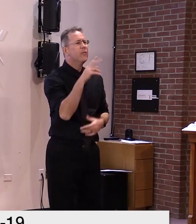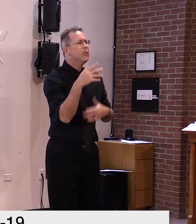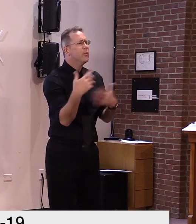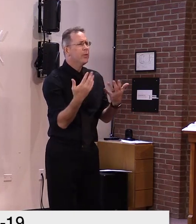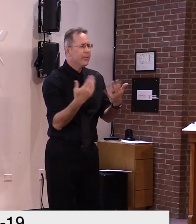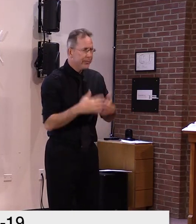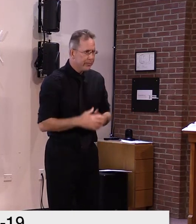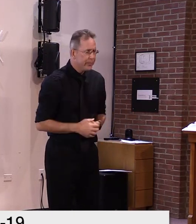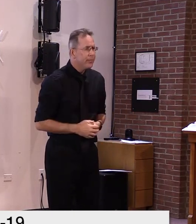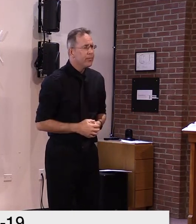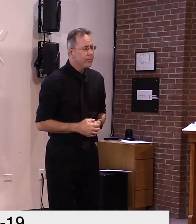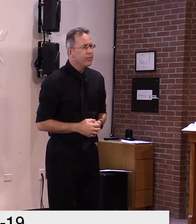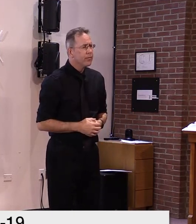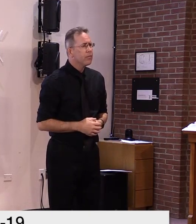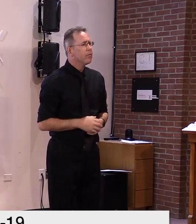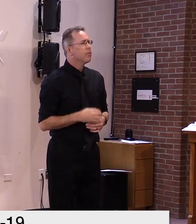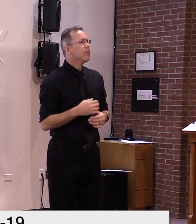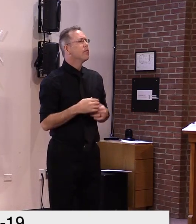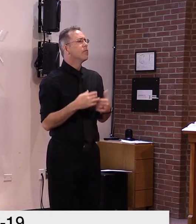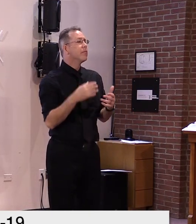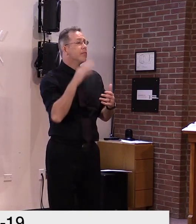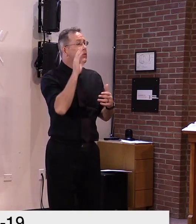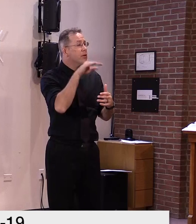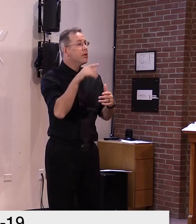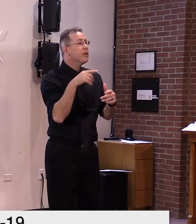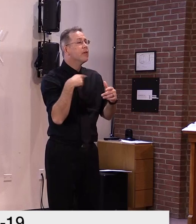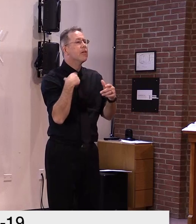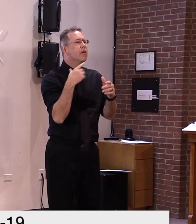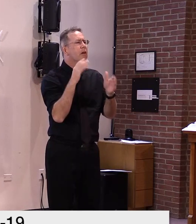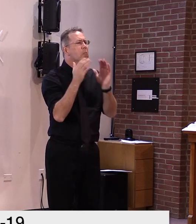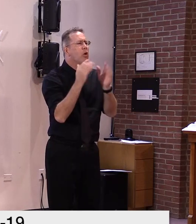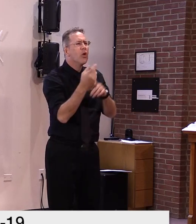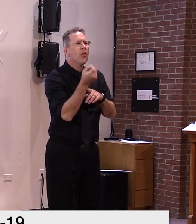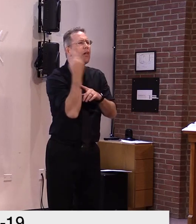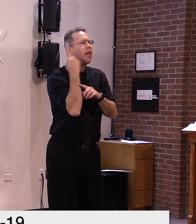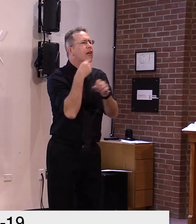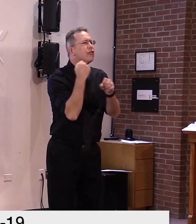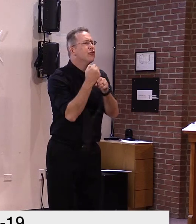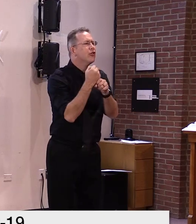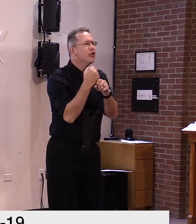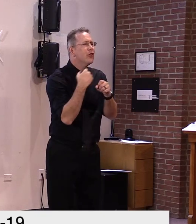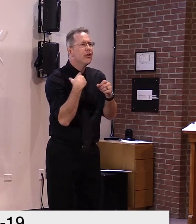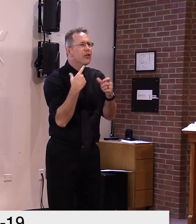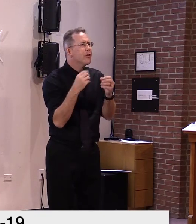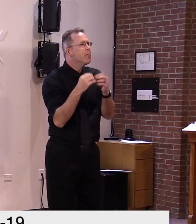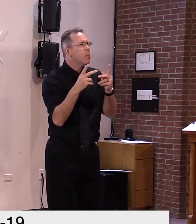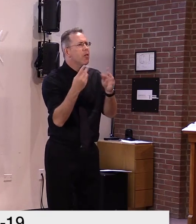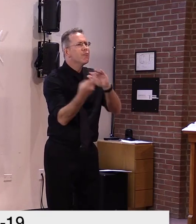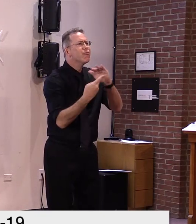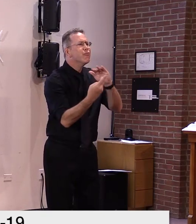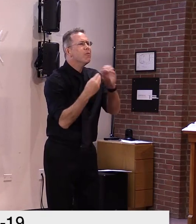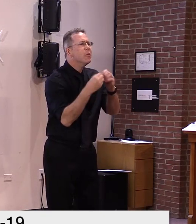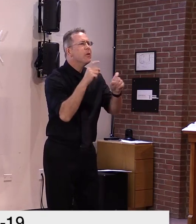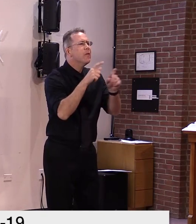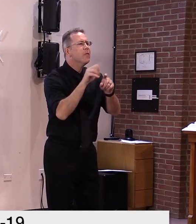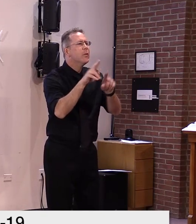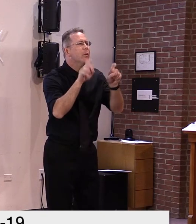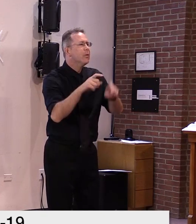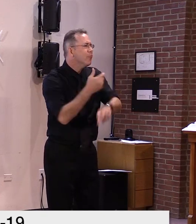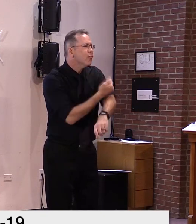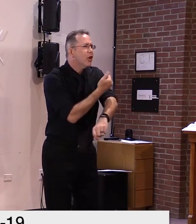we continue to beat last year's flu vaccination rate compared to the same period in time. We're up